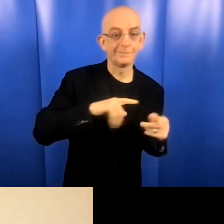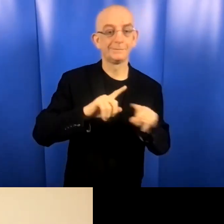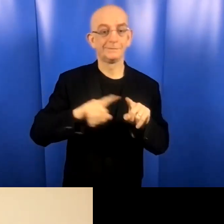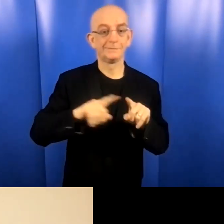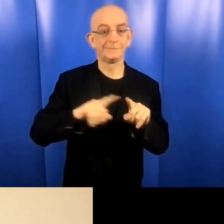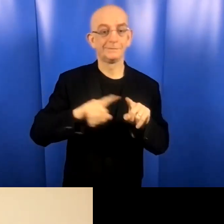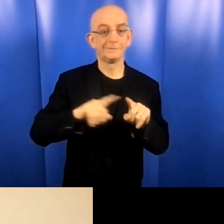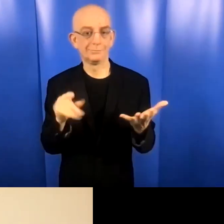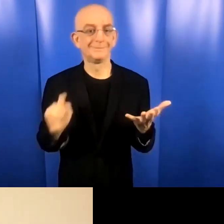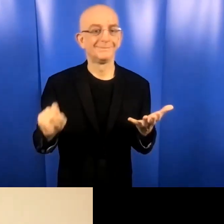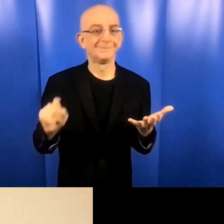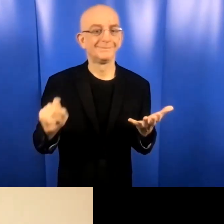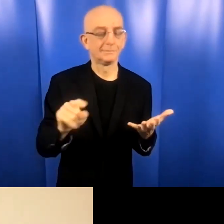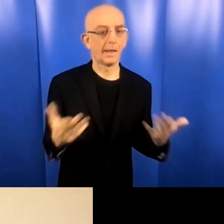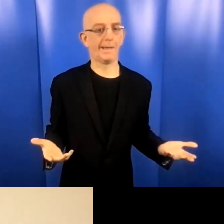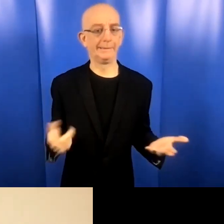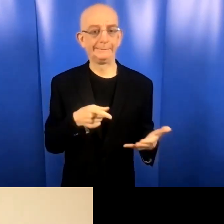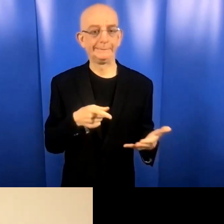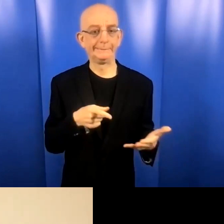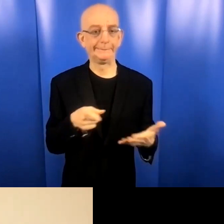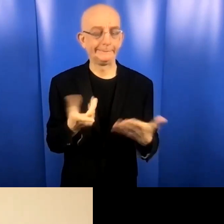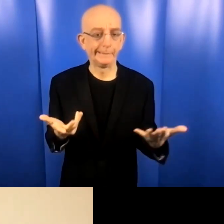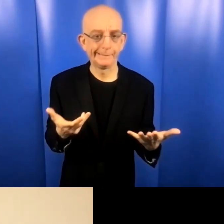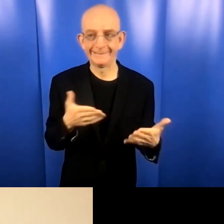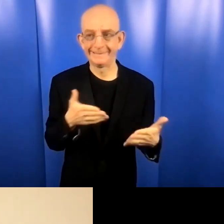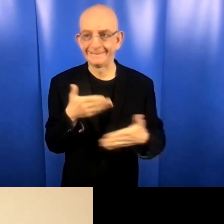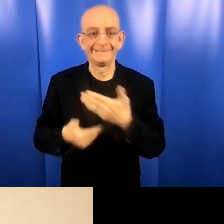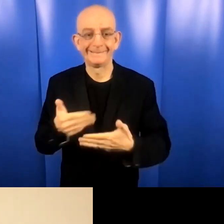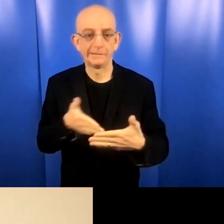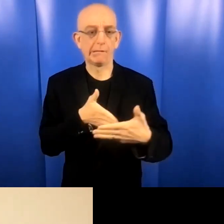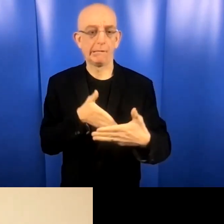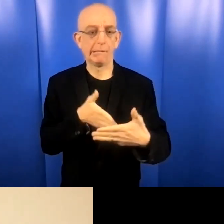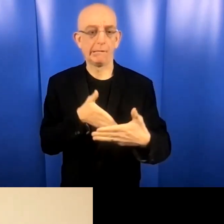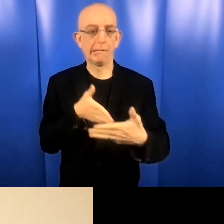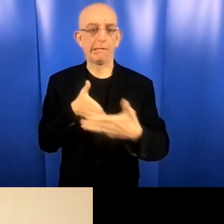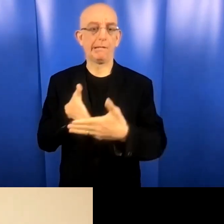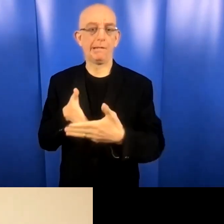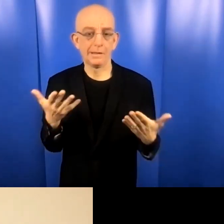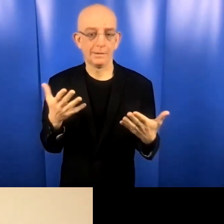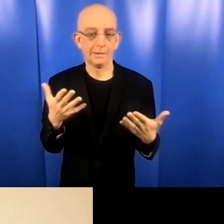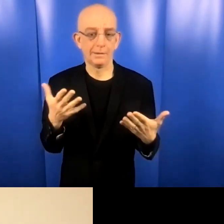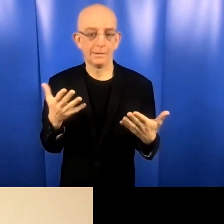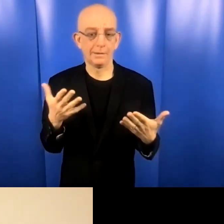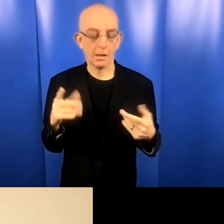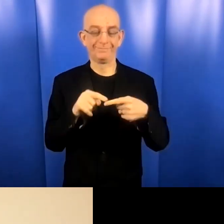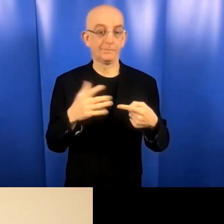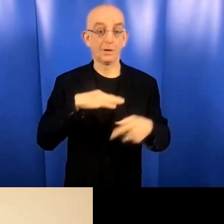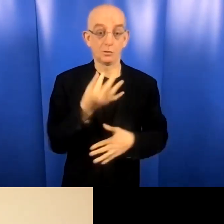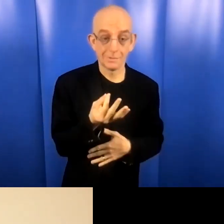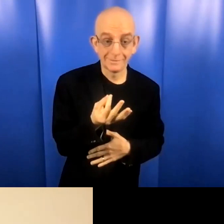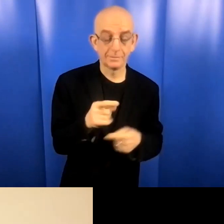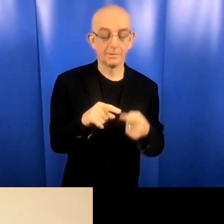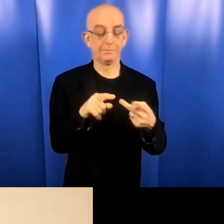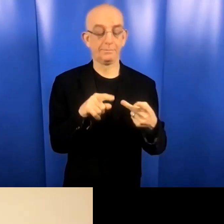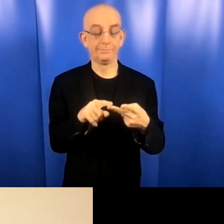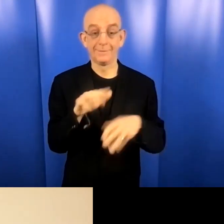gender and indigenous or ethnic identity, it forms it further